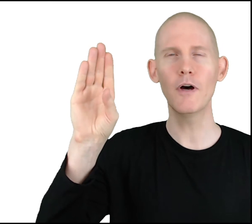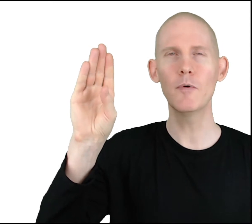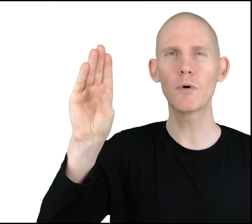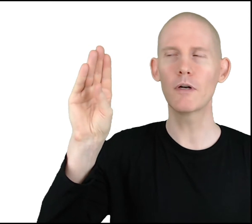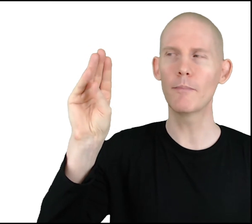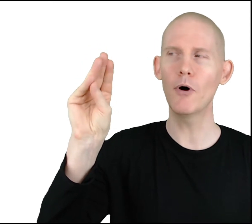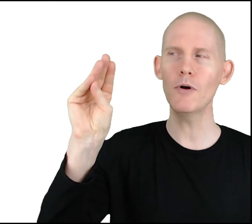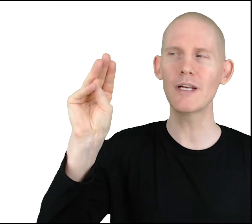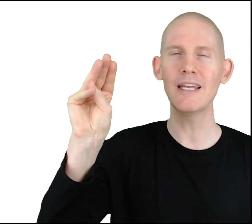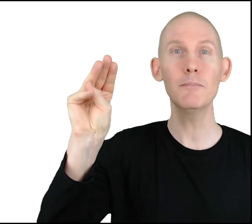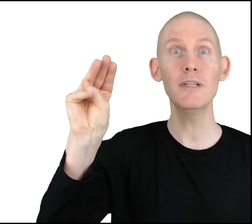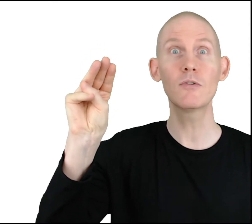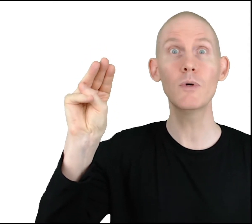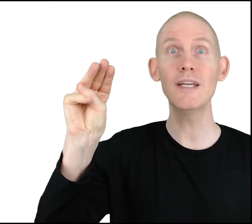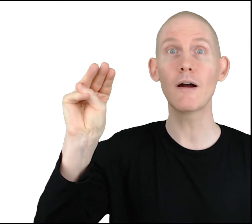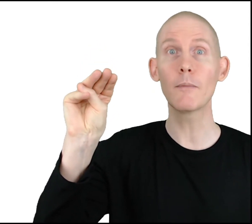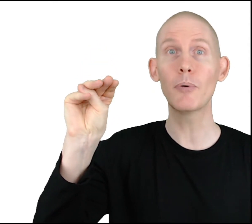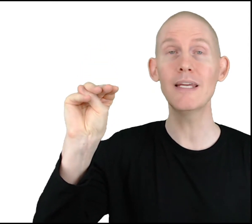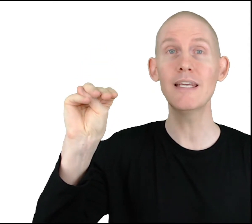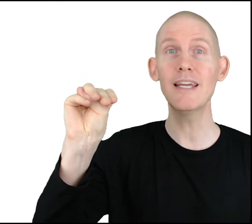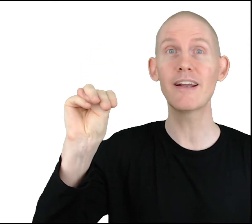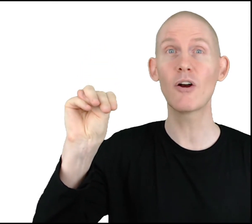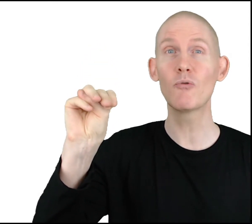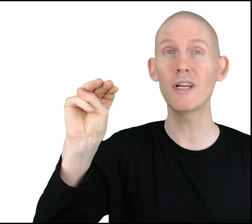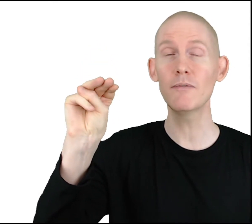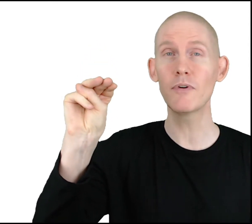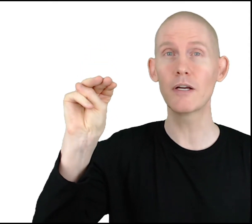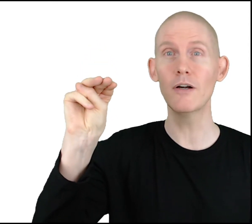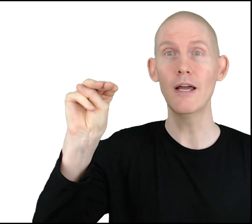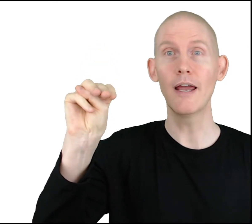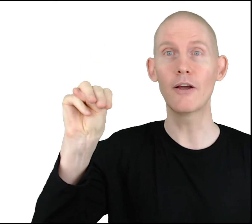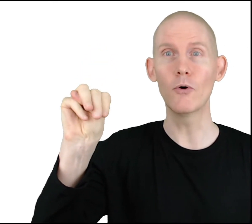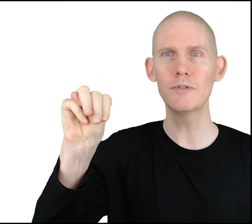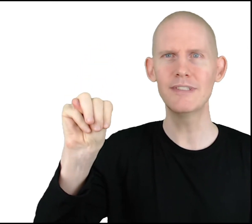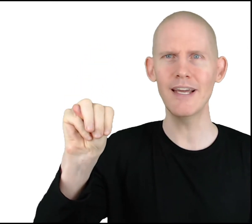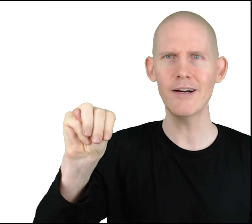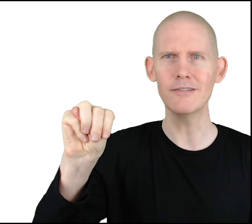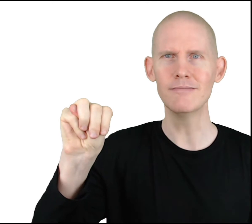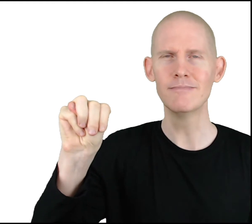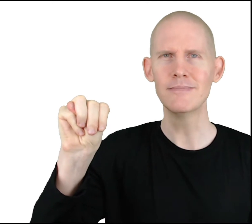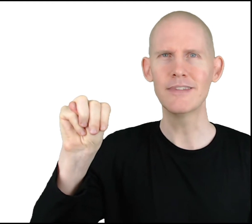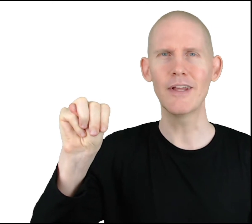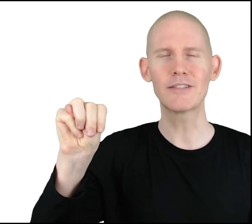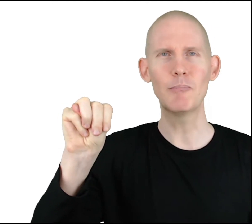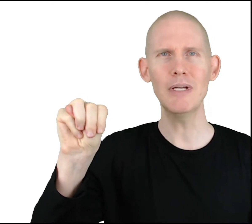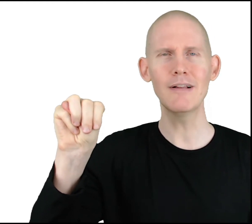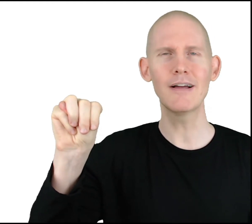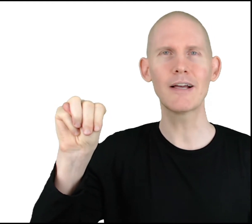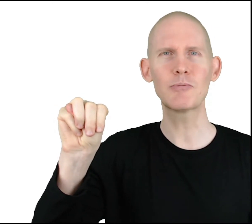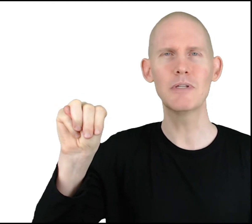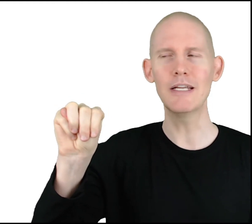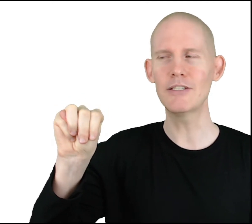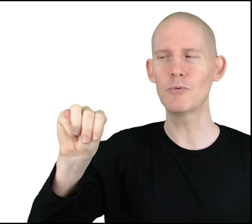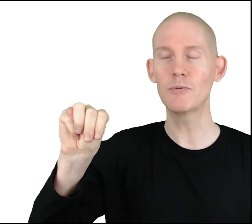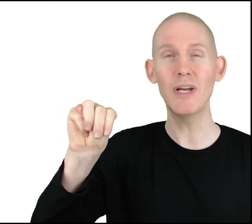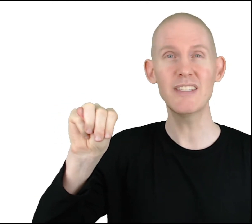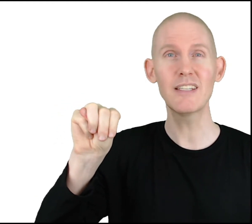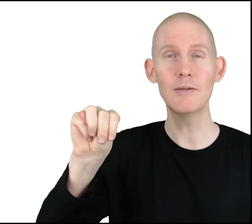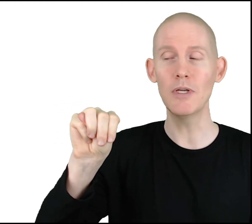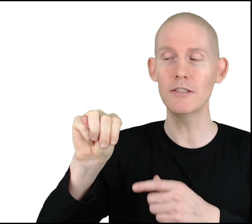and we're going to poke it in between our pinky and our ring finger and go down. Now that's a big long explanation, which basically means you're going